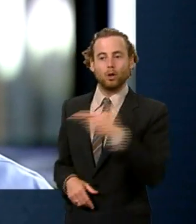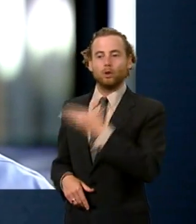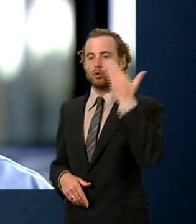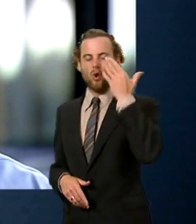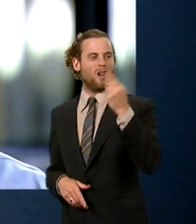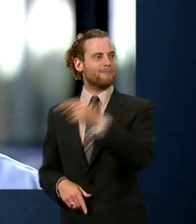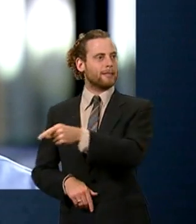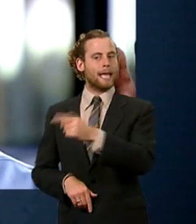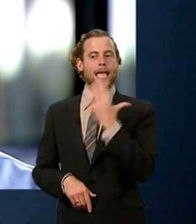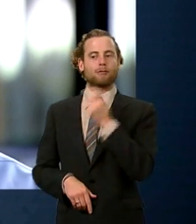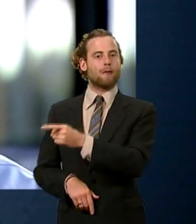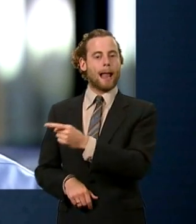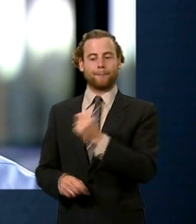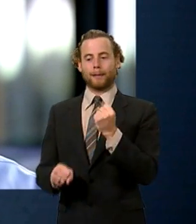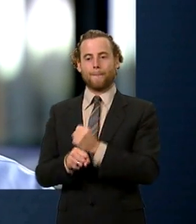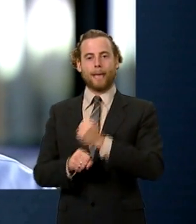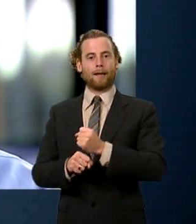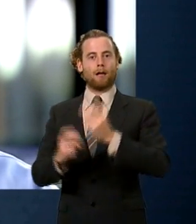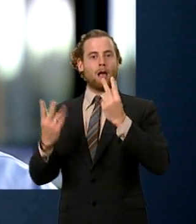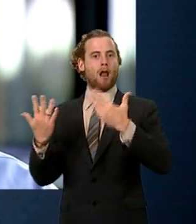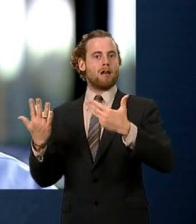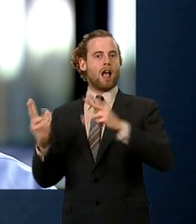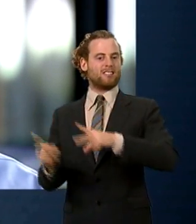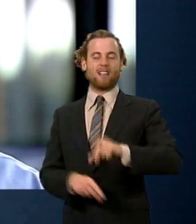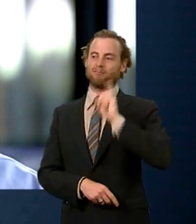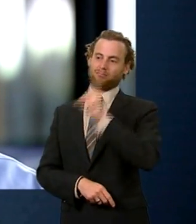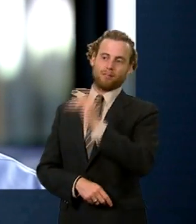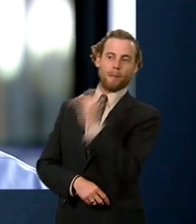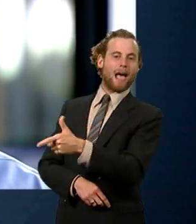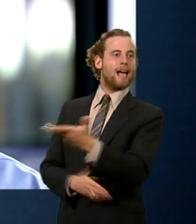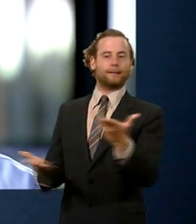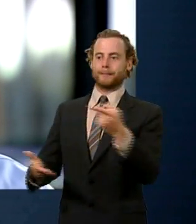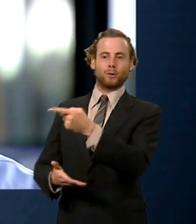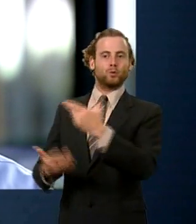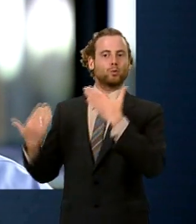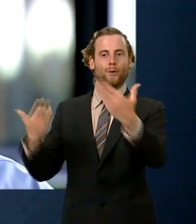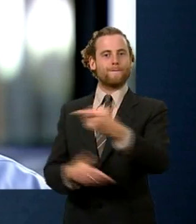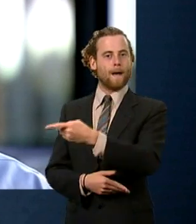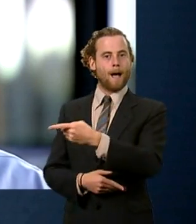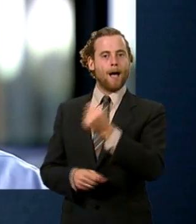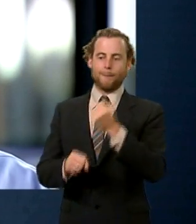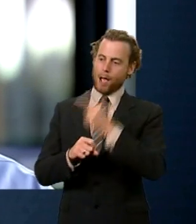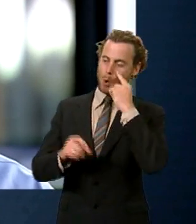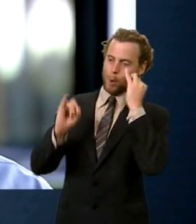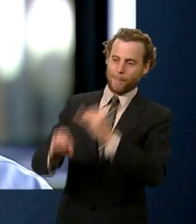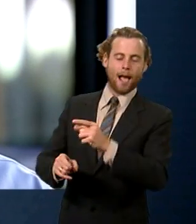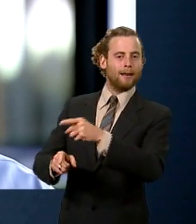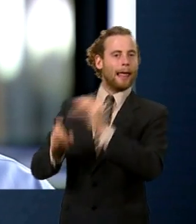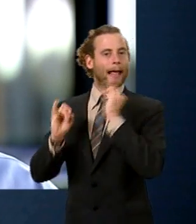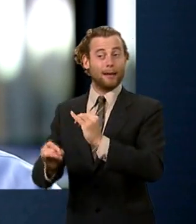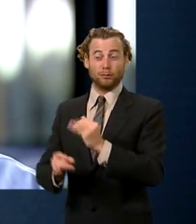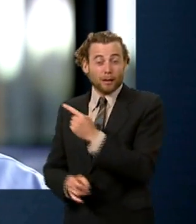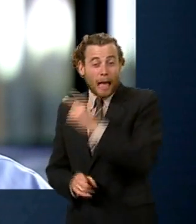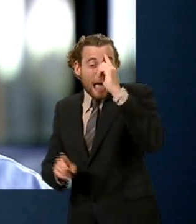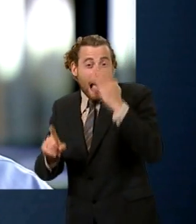caused the death of 9 civilians. So Israel is using excessive force, and Israel is guilty for everything.